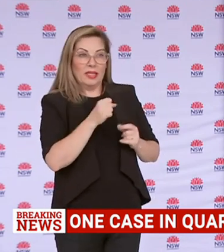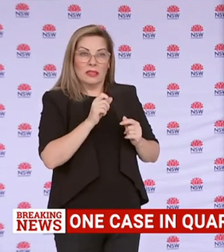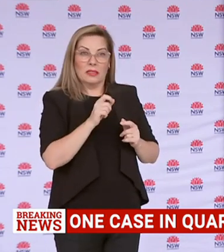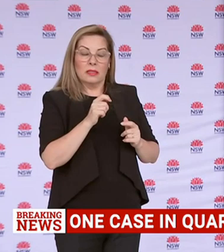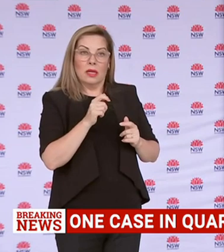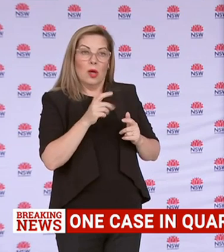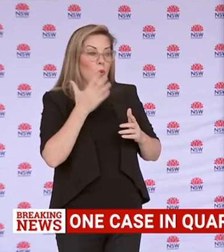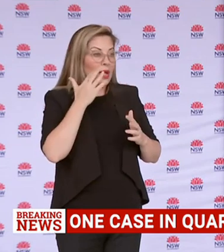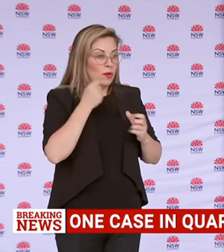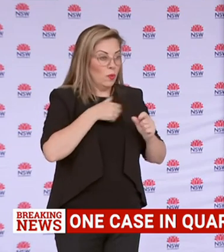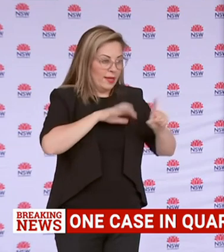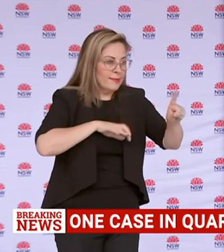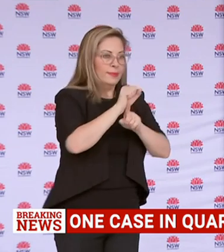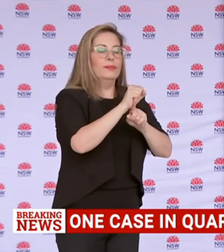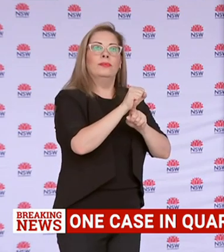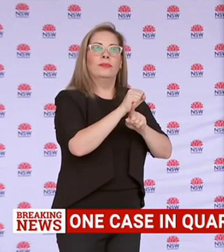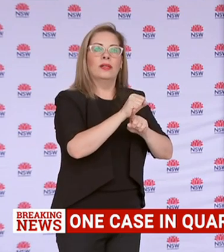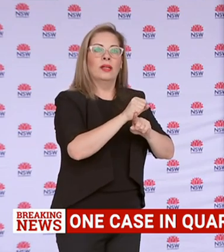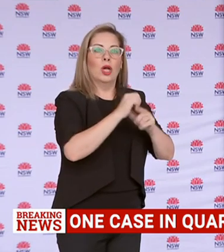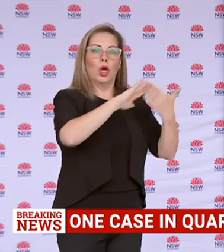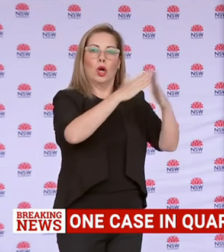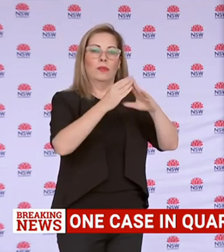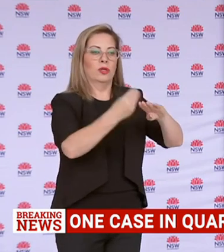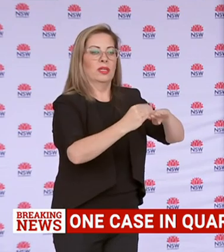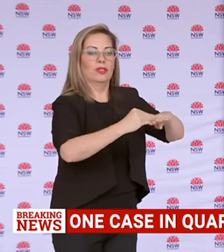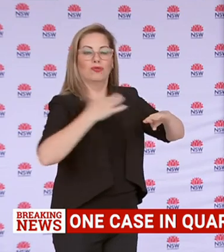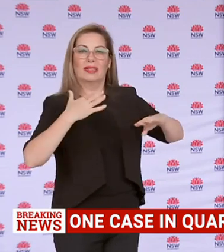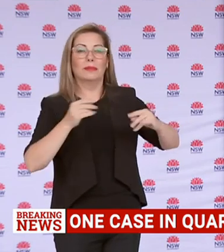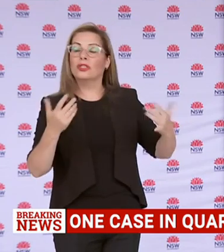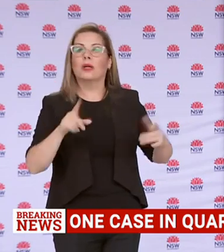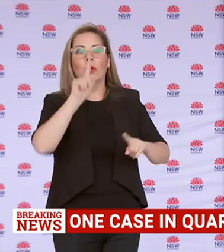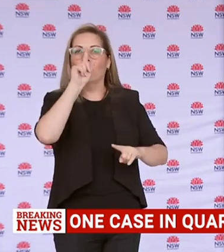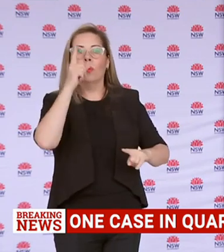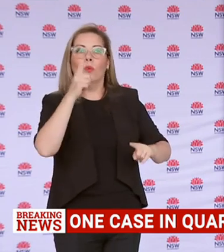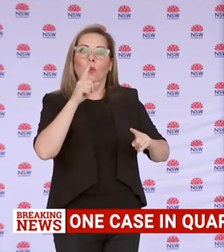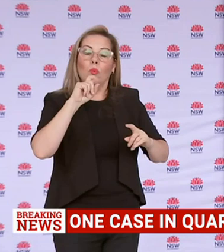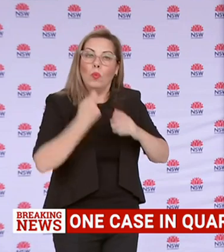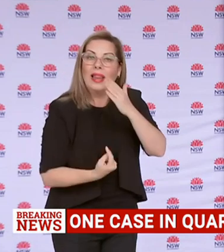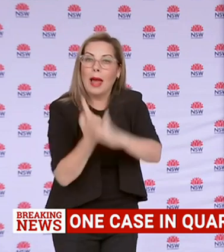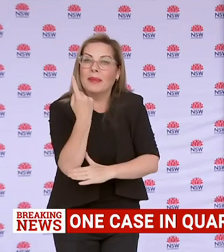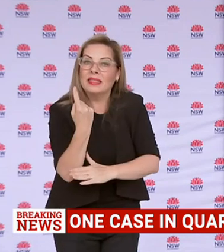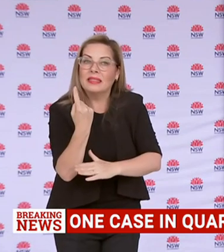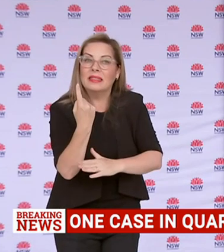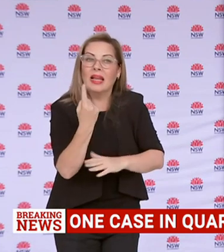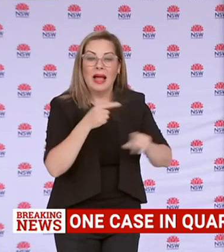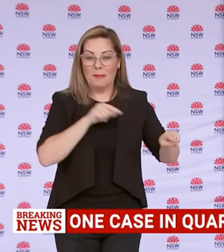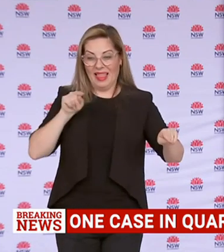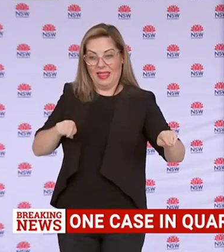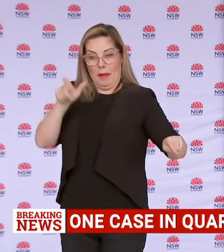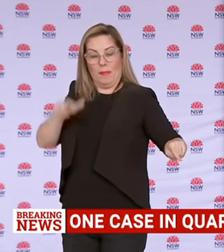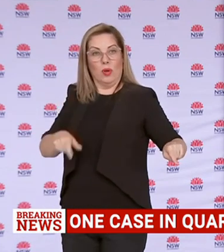So part of the issue is that occasional transmission events will occur, but the fact that the person came forward for testing